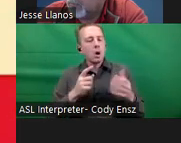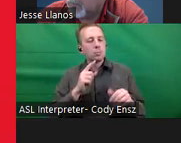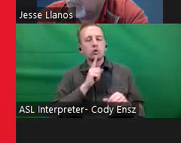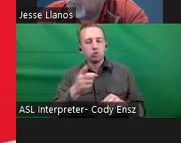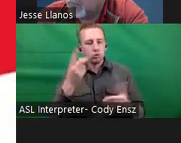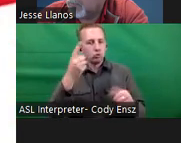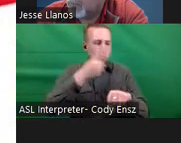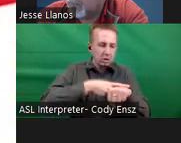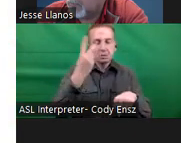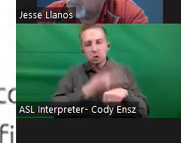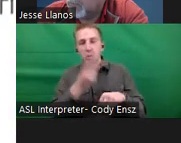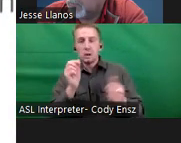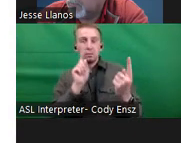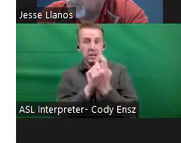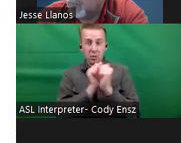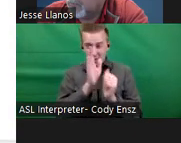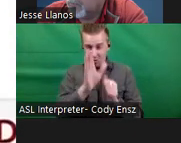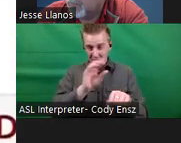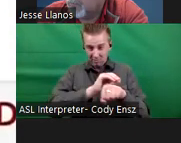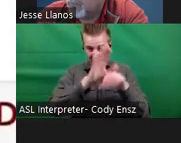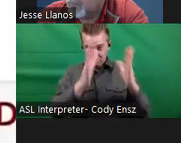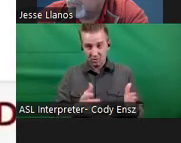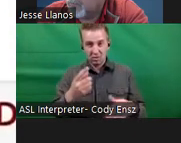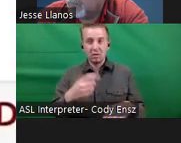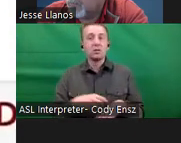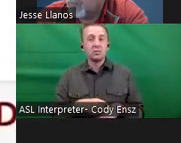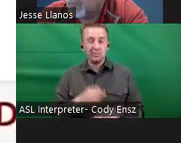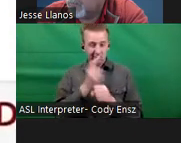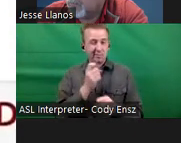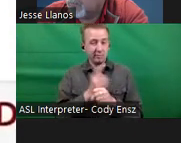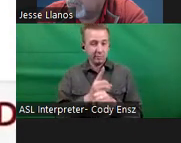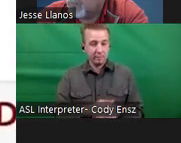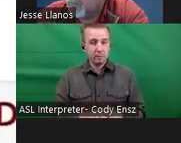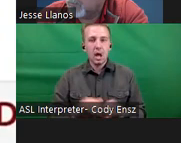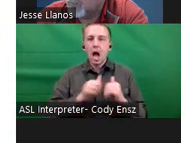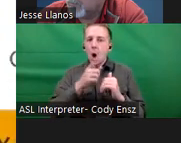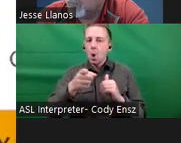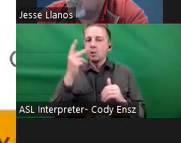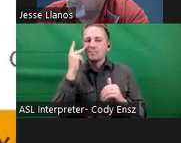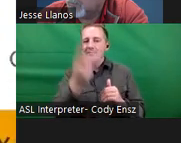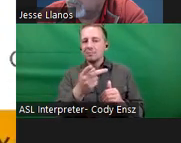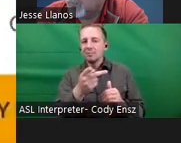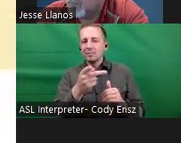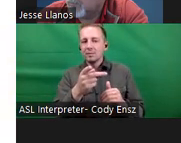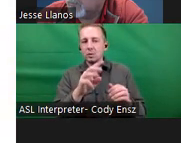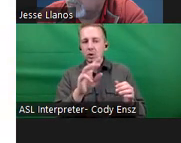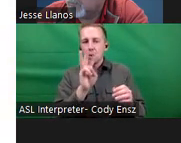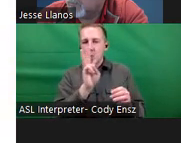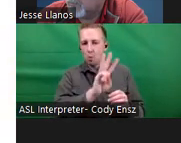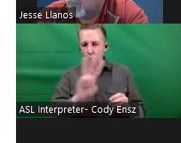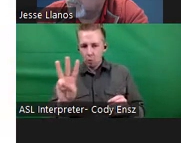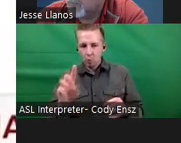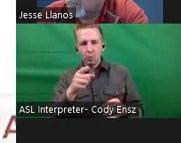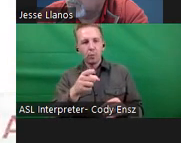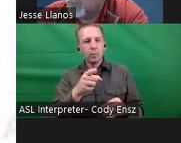counseling appointment, you can go and use the Starfish Counseling Appointment link from the Business Pathways webpage or from the Fresno City College